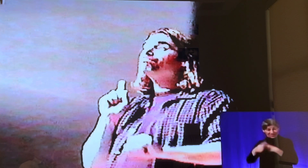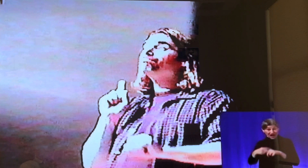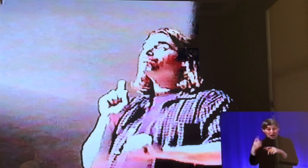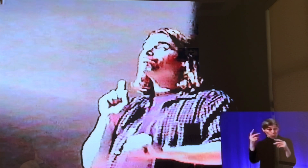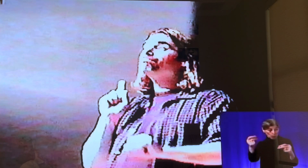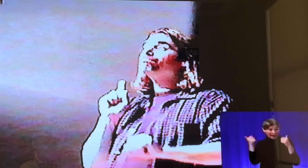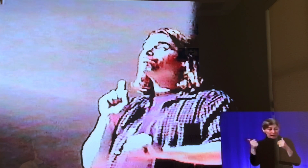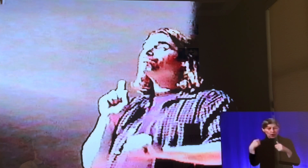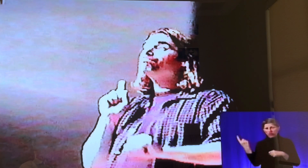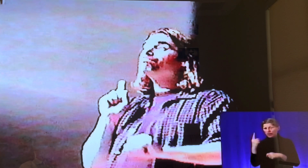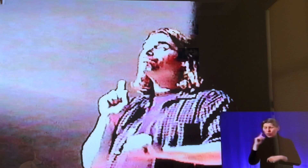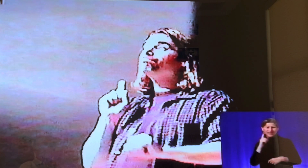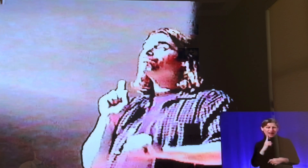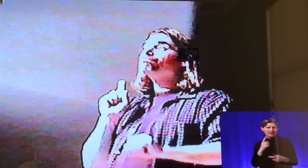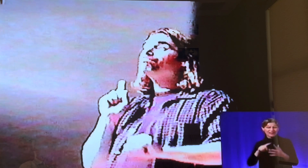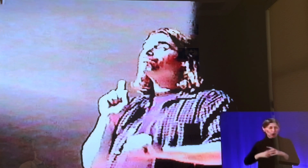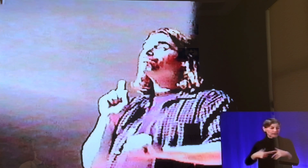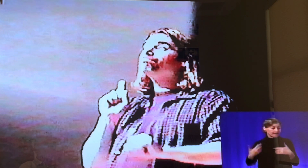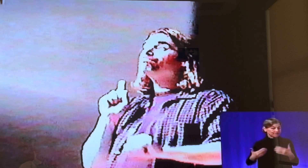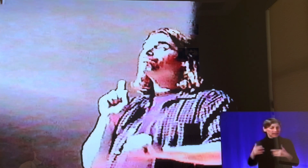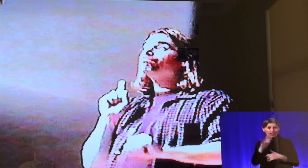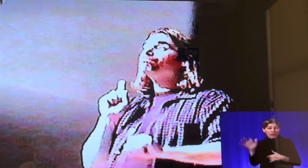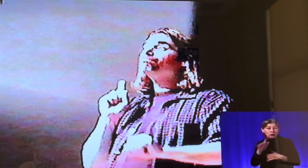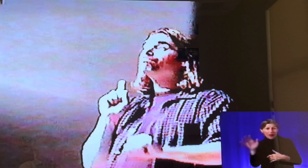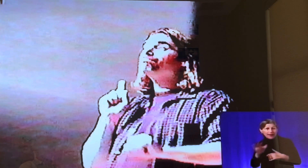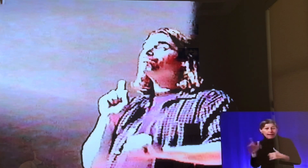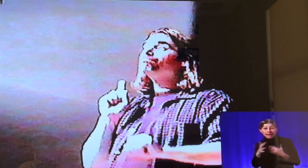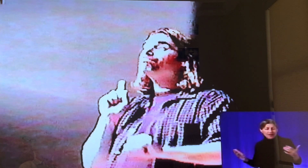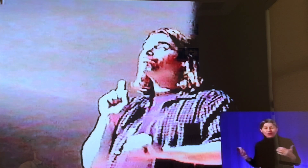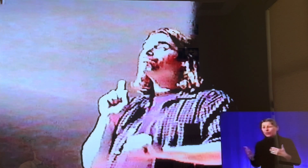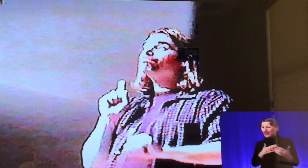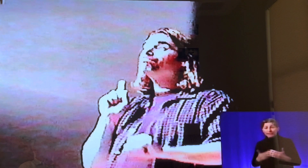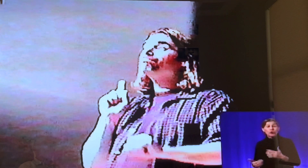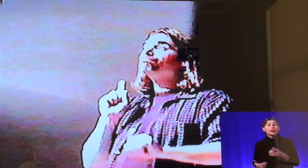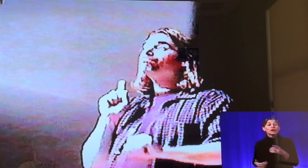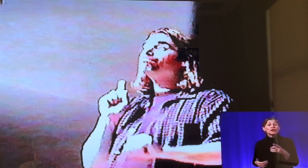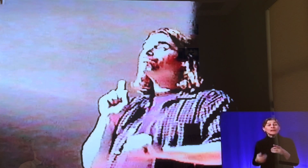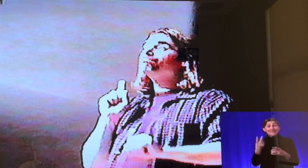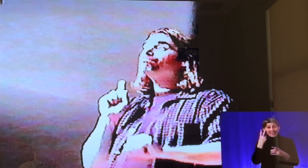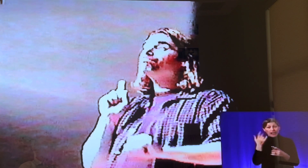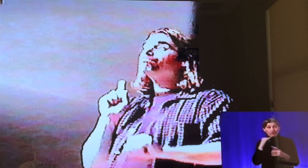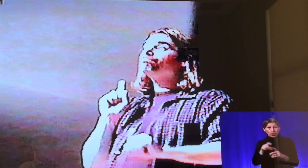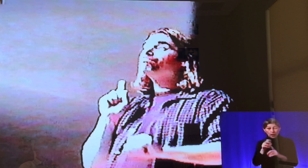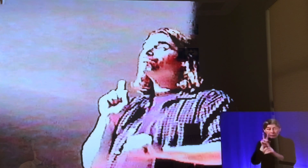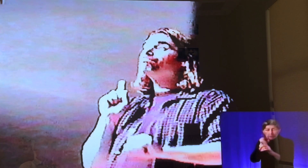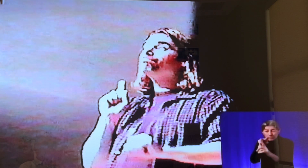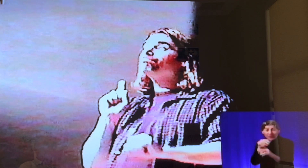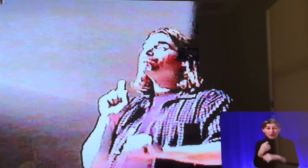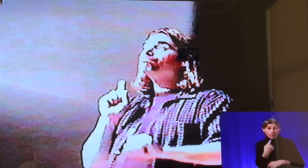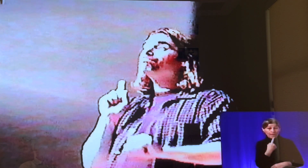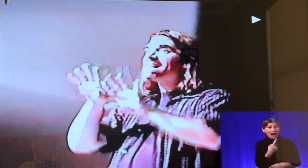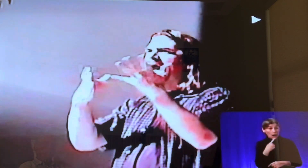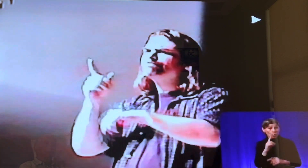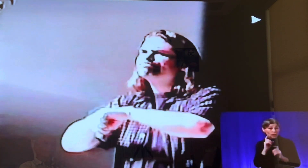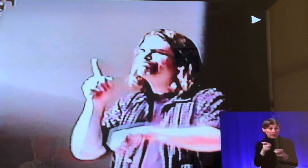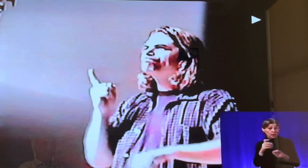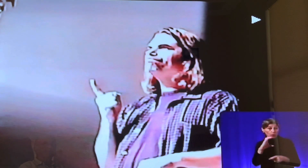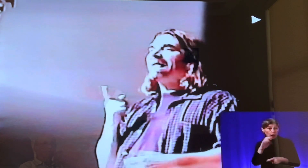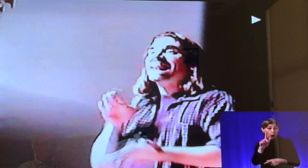starts finger spelling things, whatever, see if you can get a clue from your mouth when you're voicing. Went